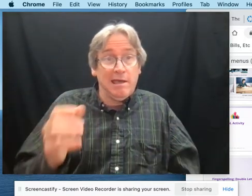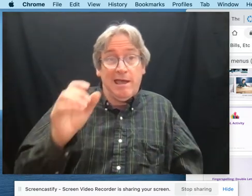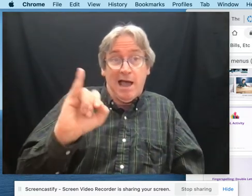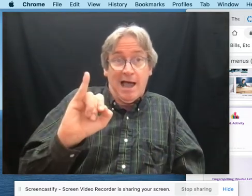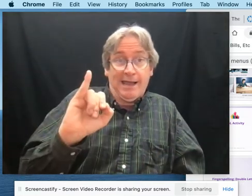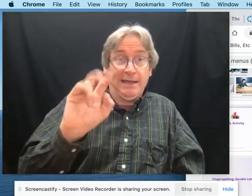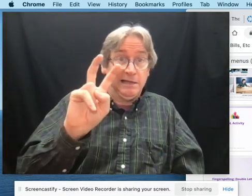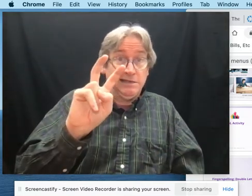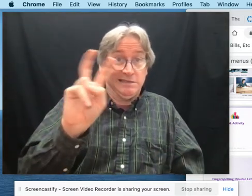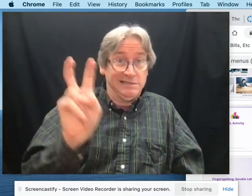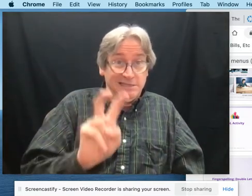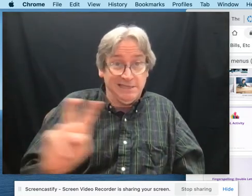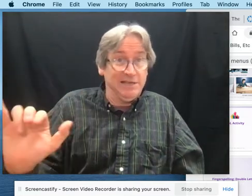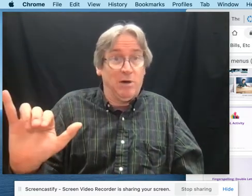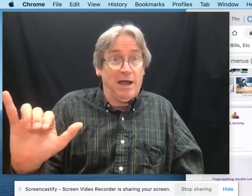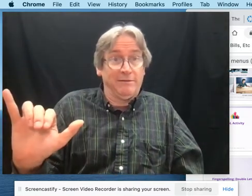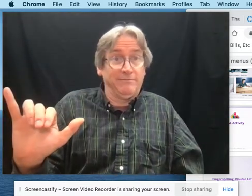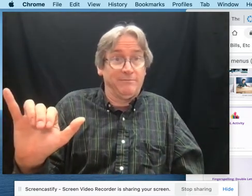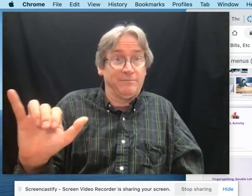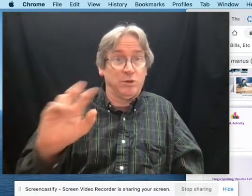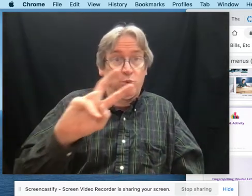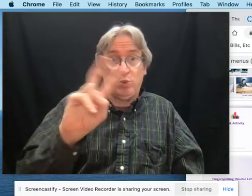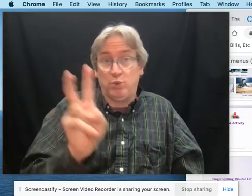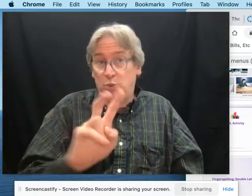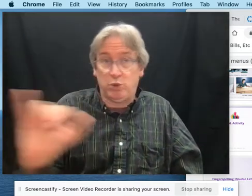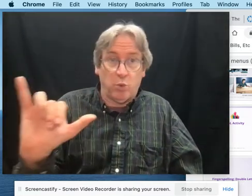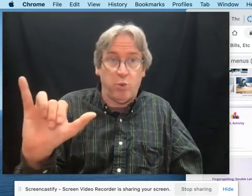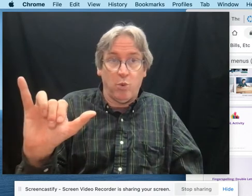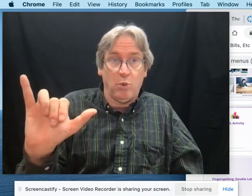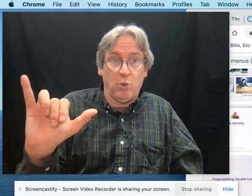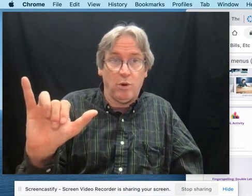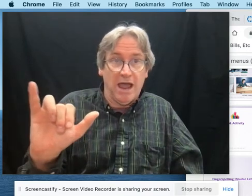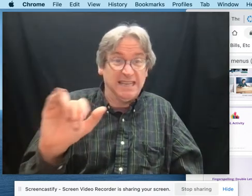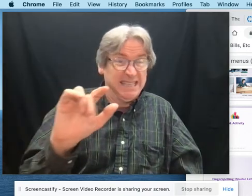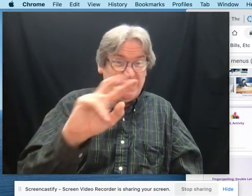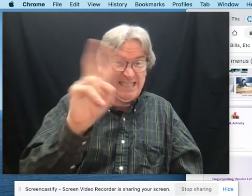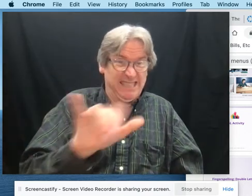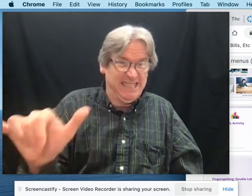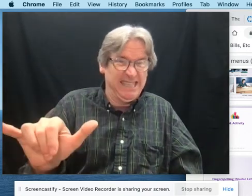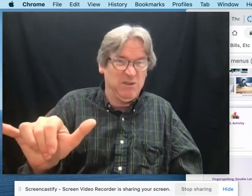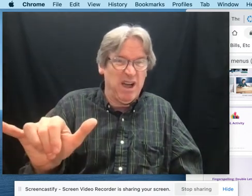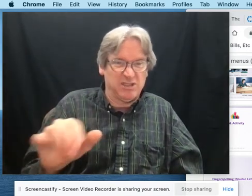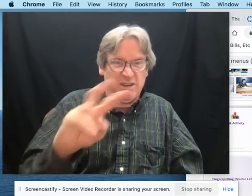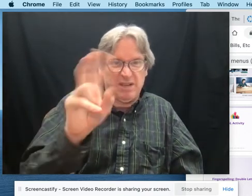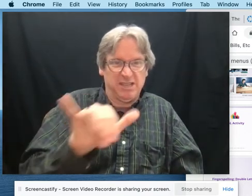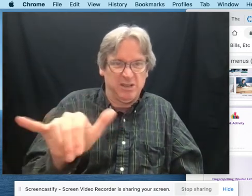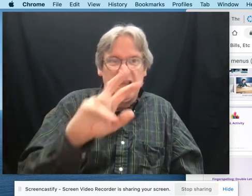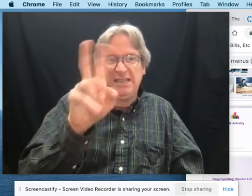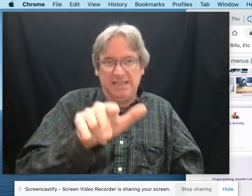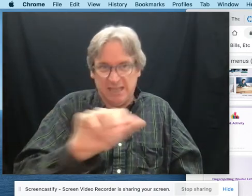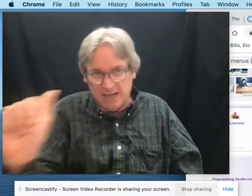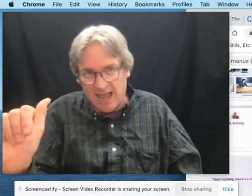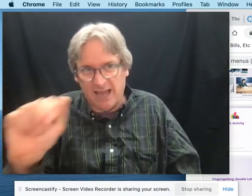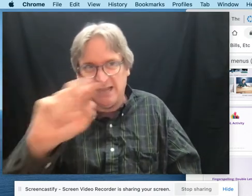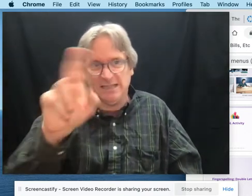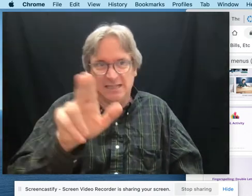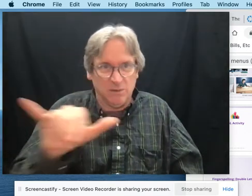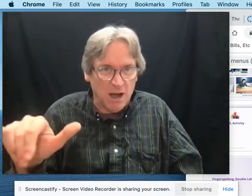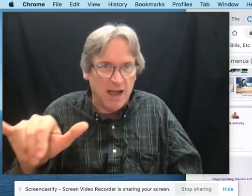I-Z-Z-Y. And ZZY is great because you get